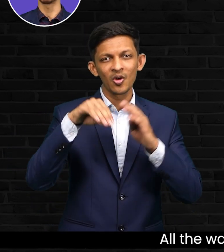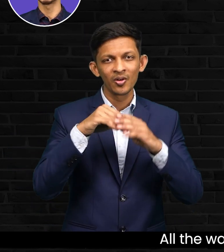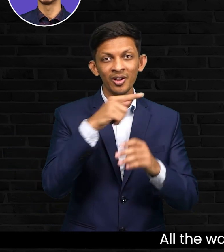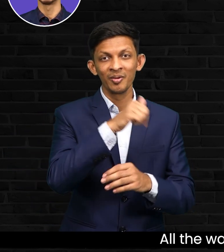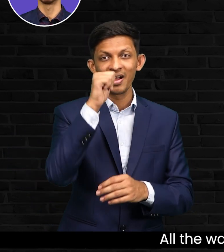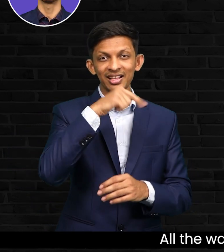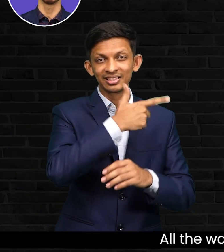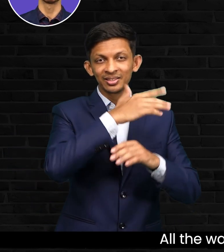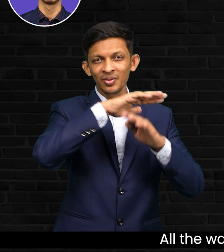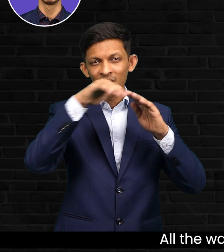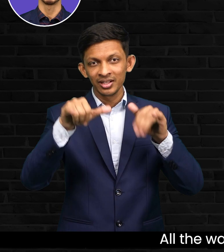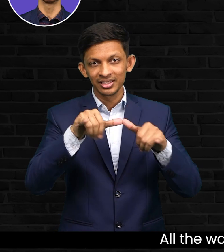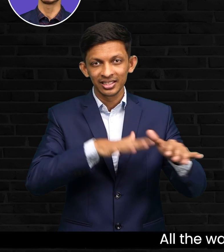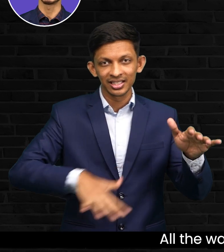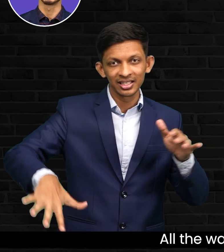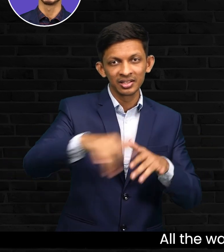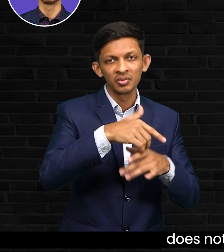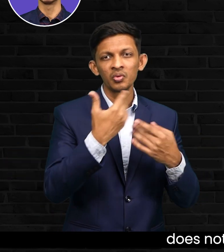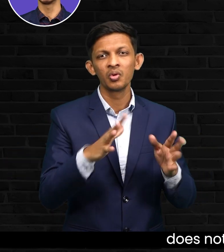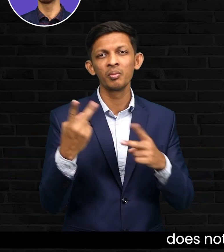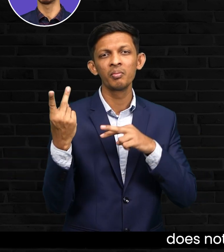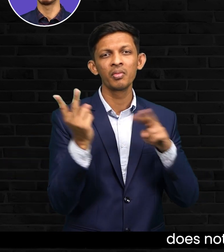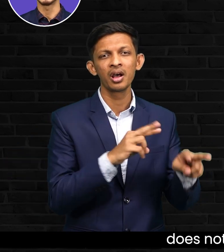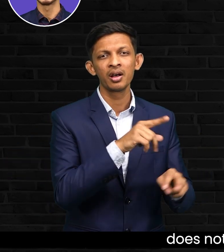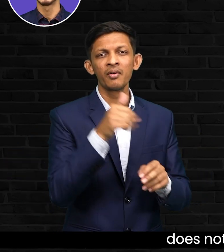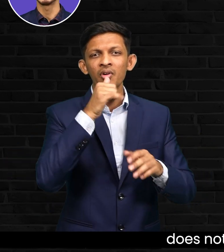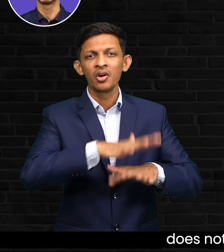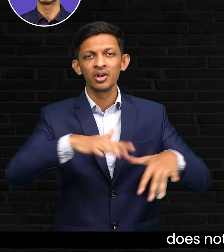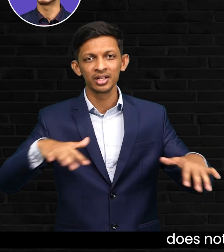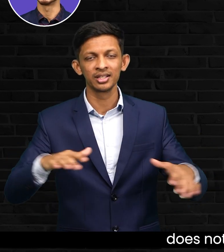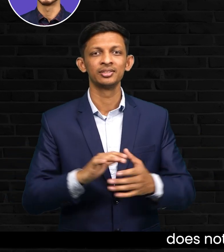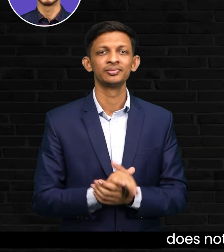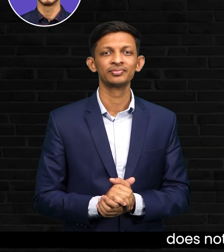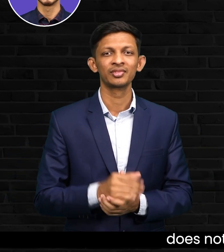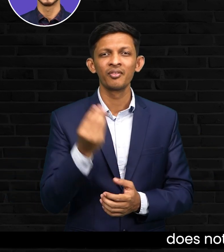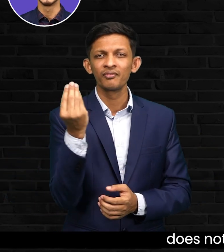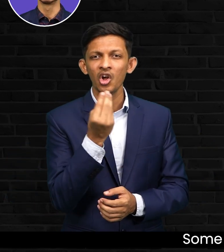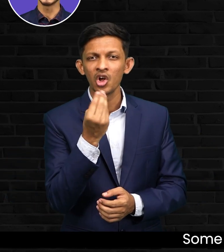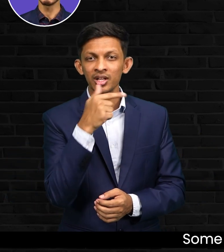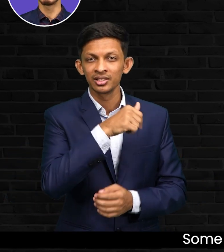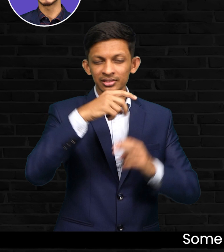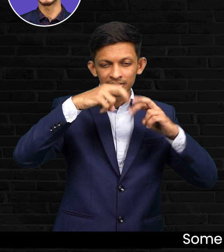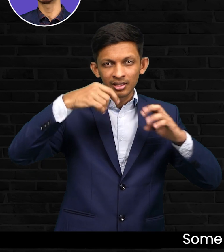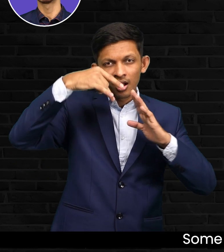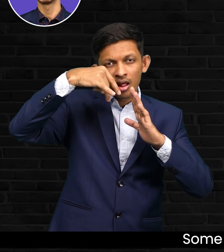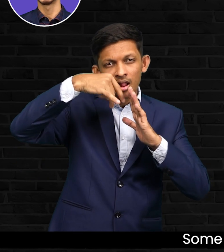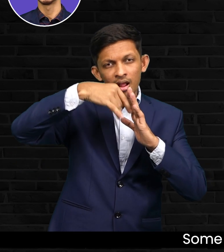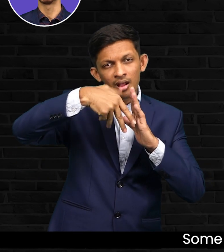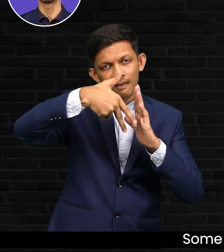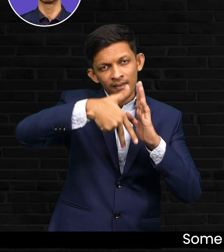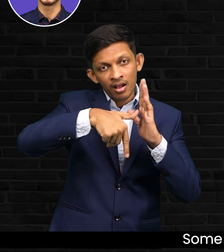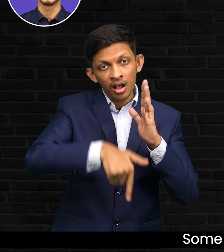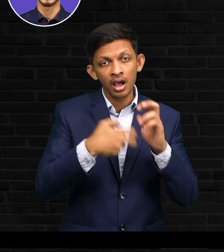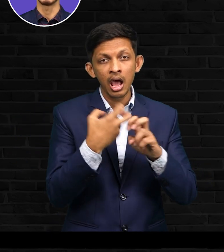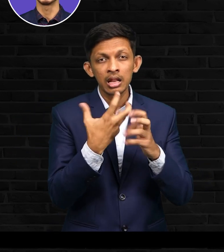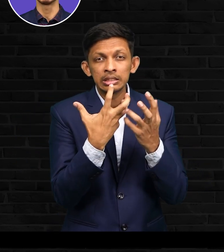All water that falls on the land does not flow back into the sea. Some of it sinks into